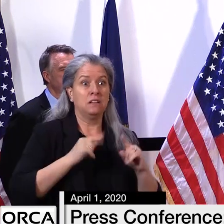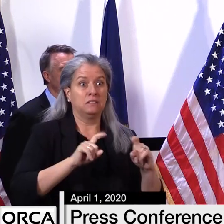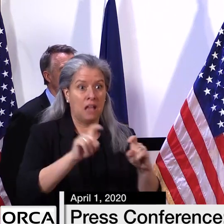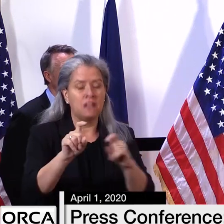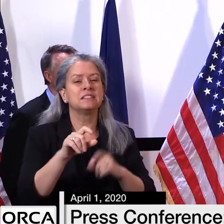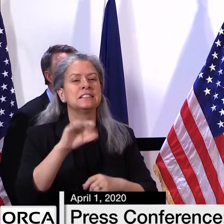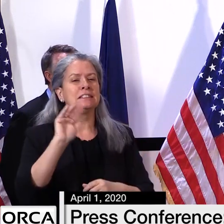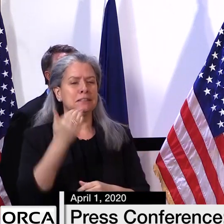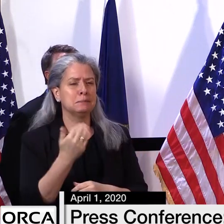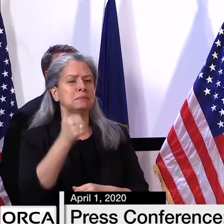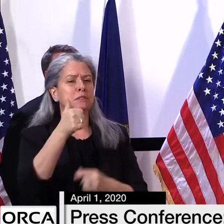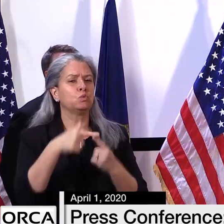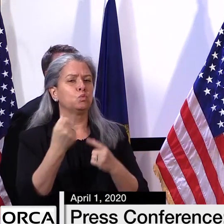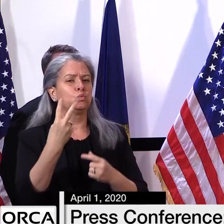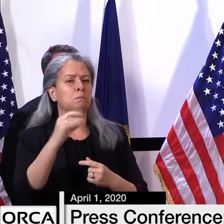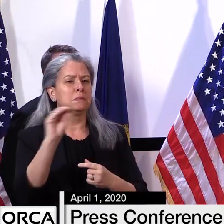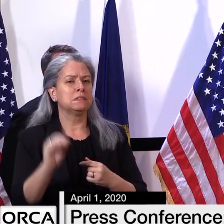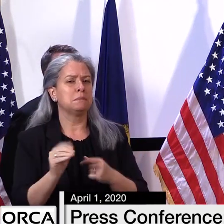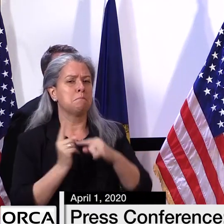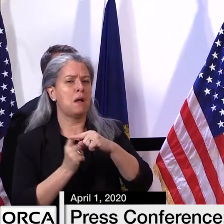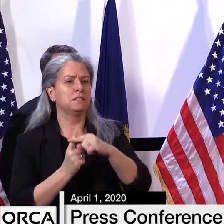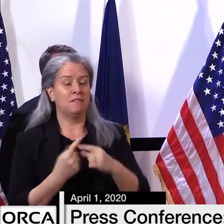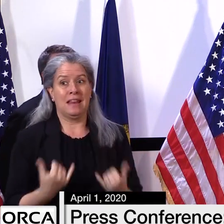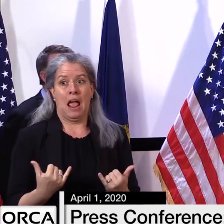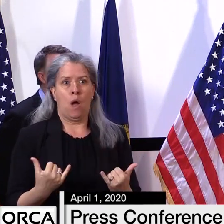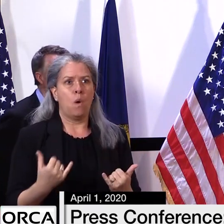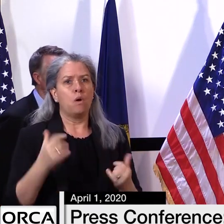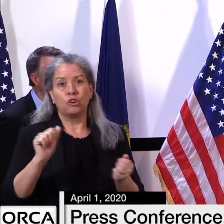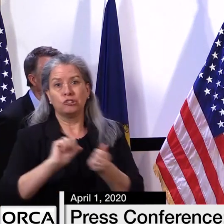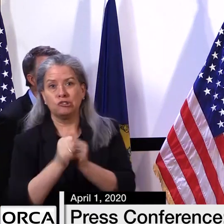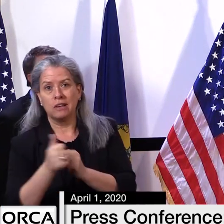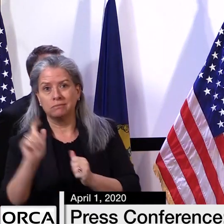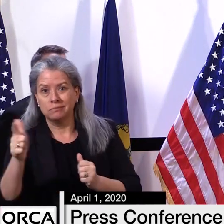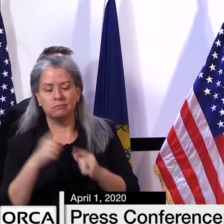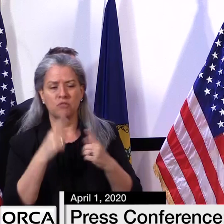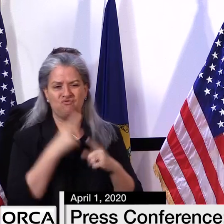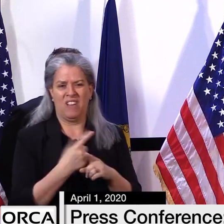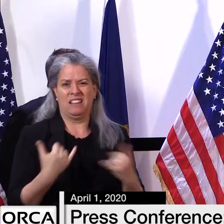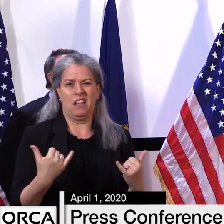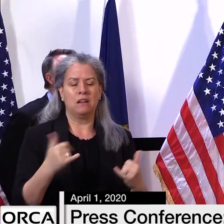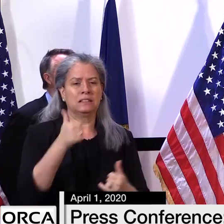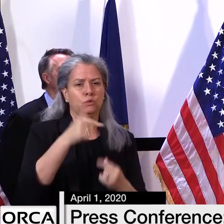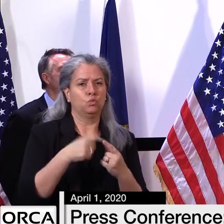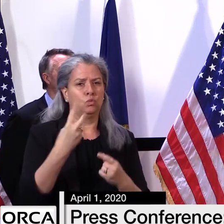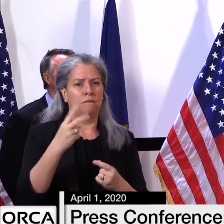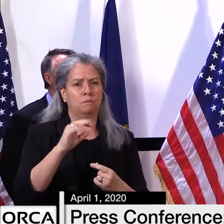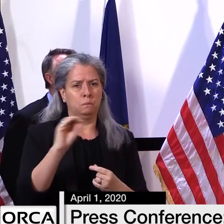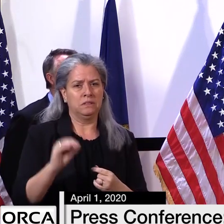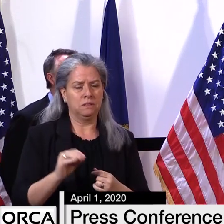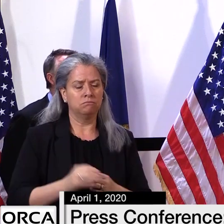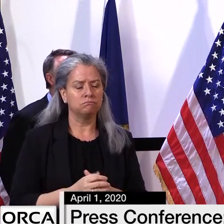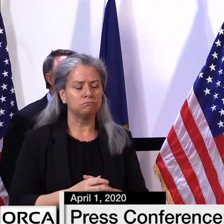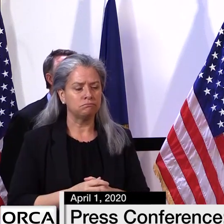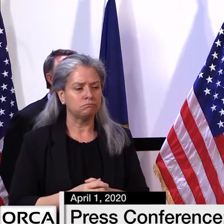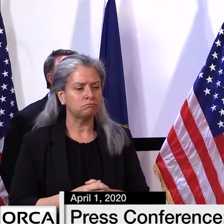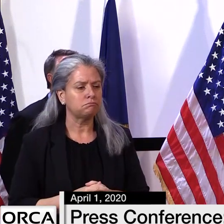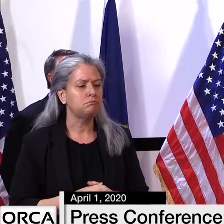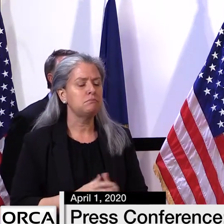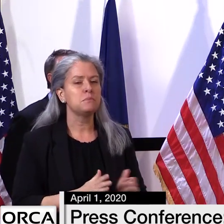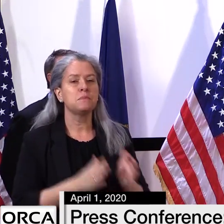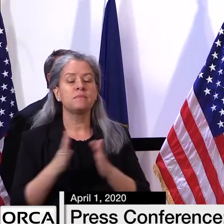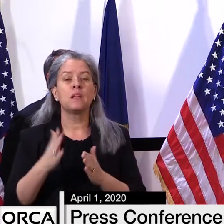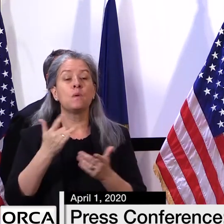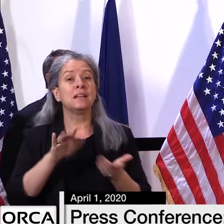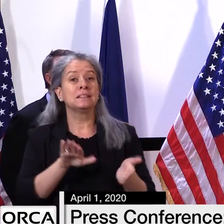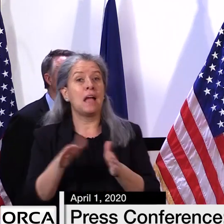Second point, I have, again, some not encouraging news regarding deaths in Vermont. The